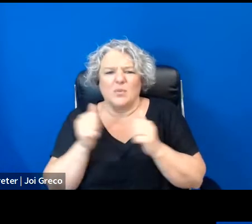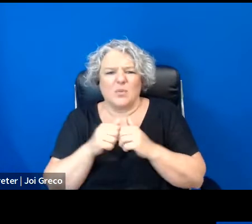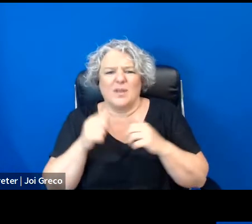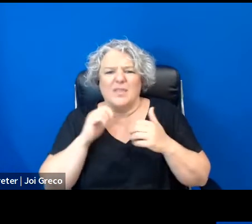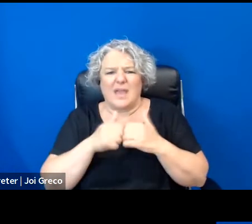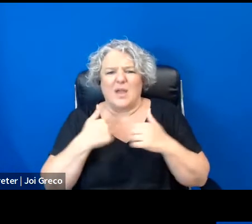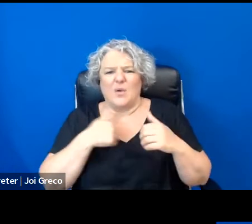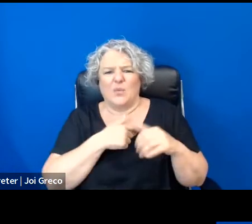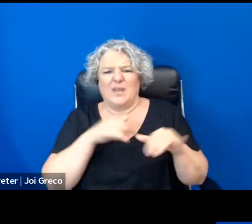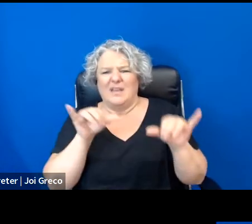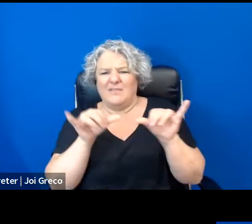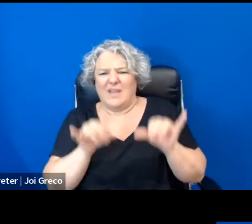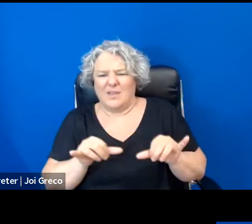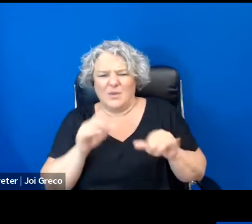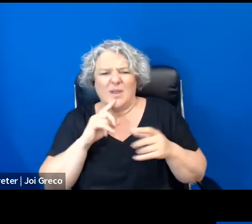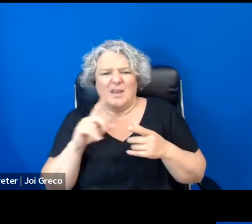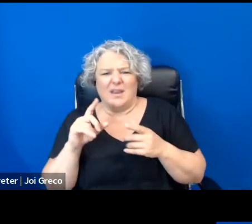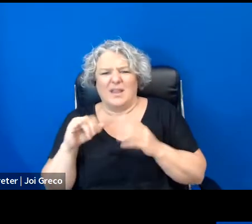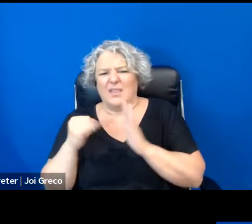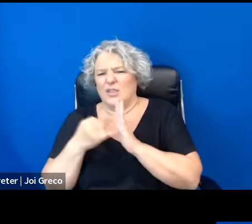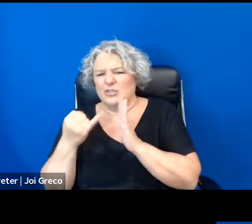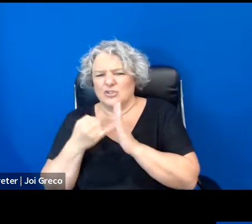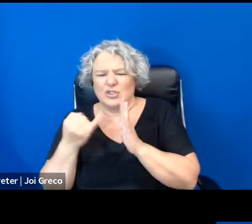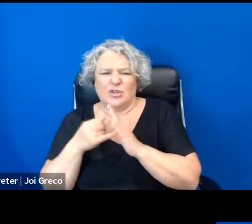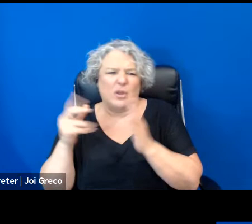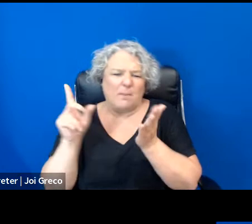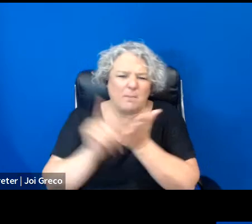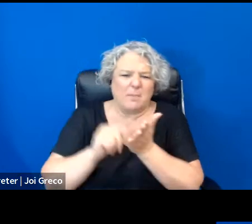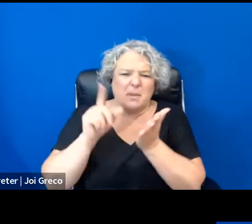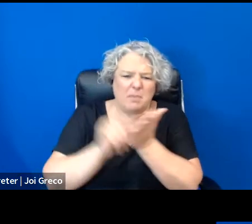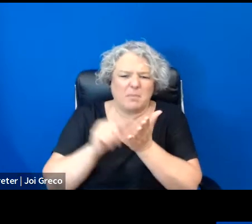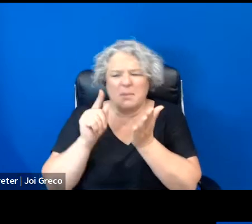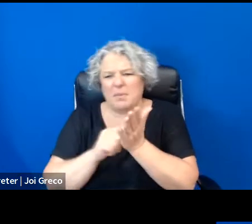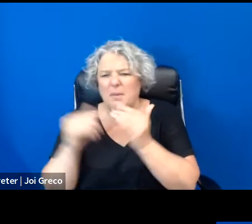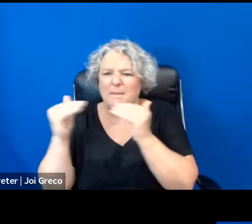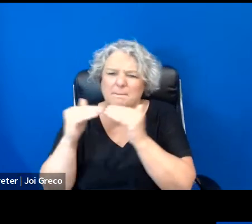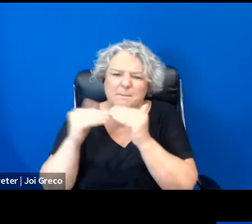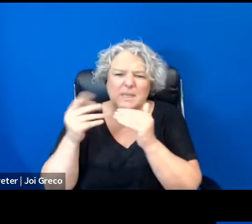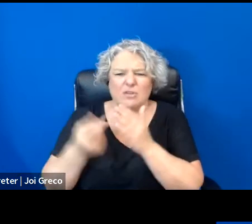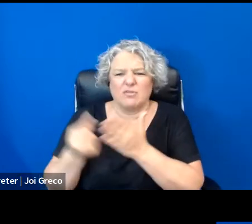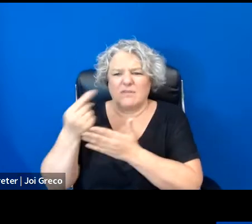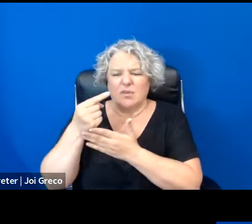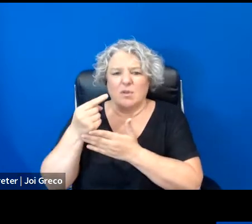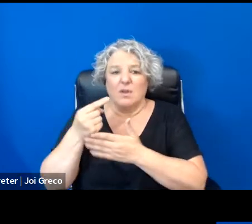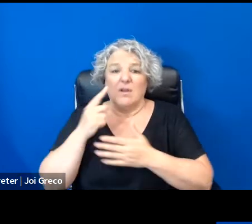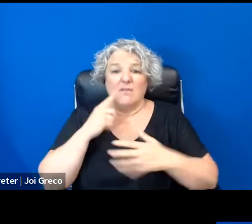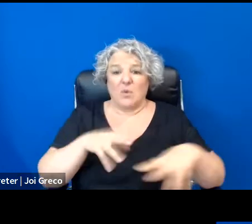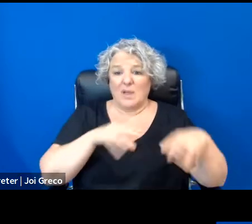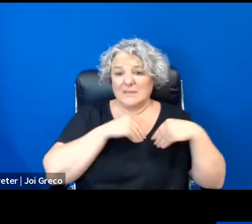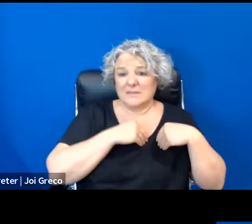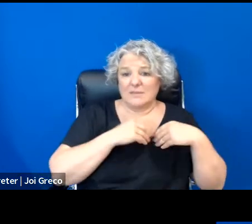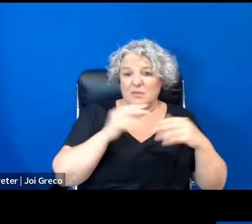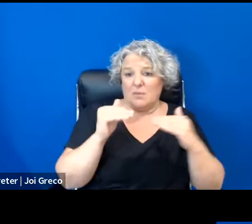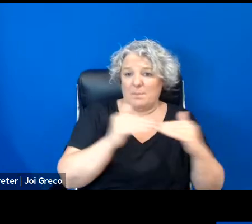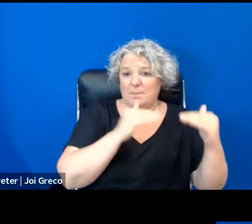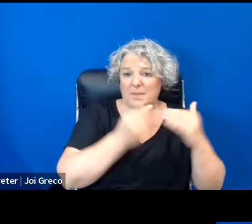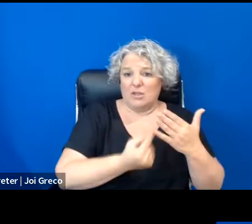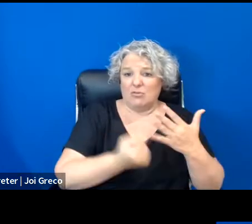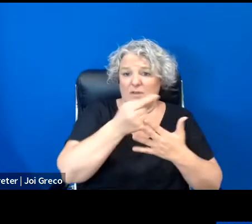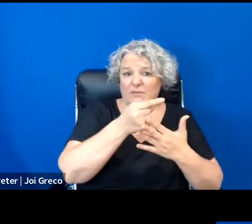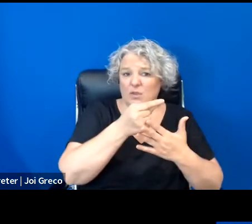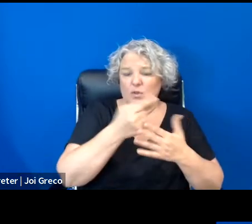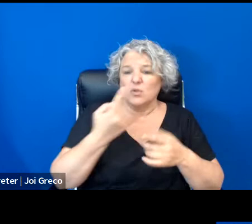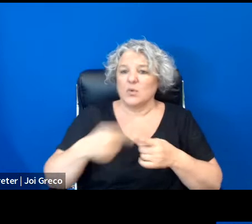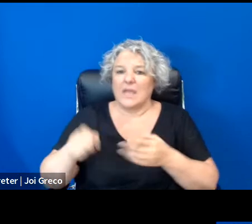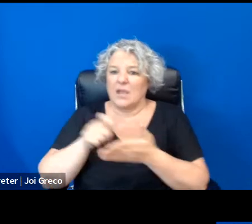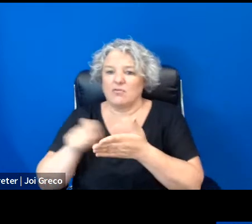the journal impact factor thing and needing to publish in peer-reviewed journals is that to get accepted in peer-reviewed journals, you can't write for